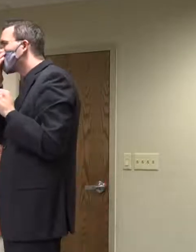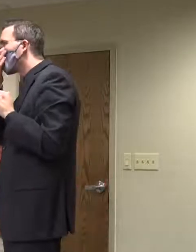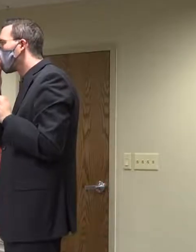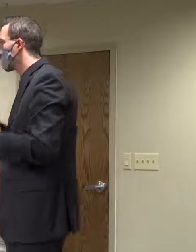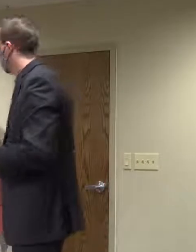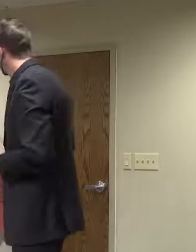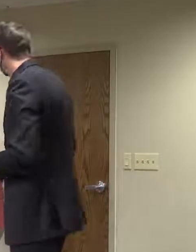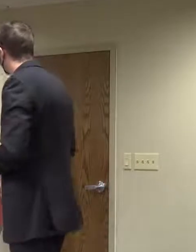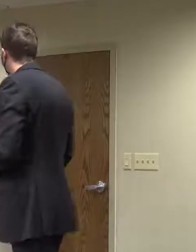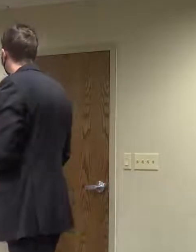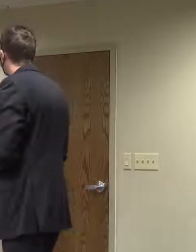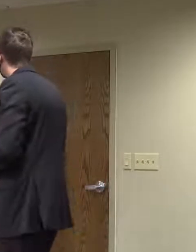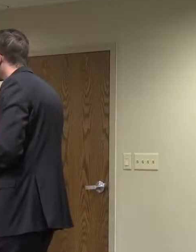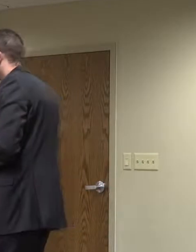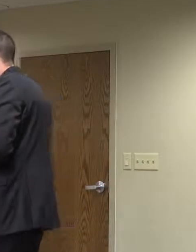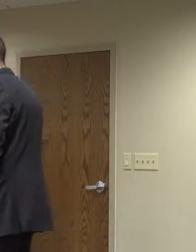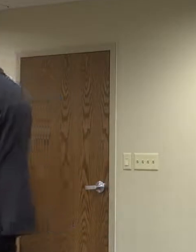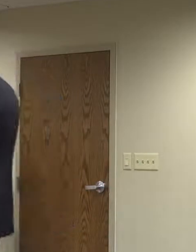Yes.